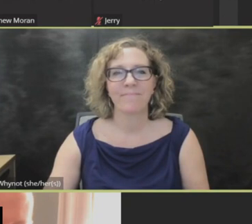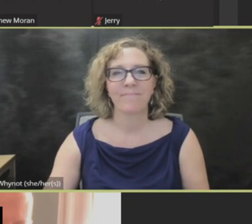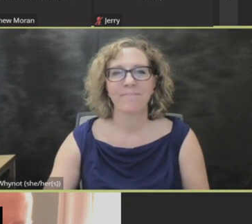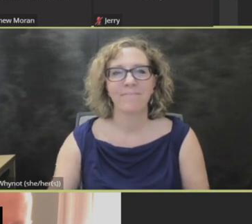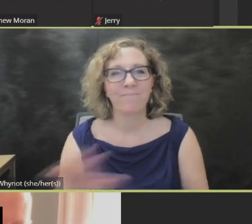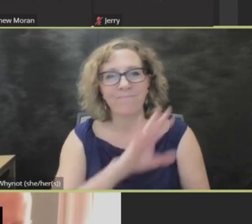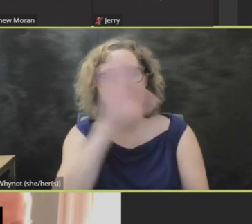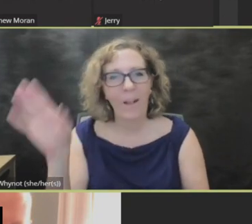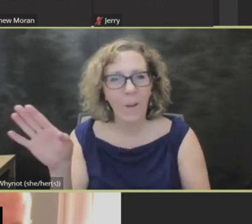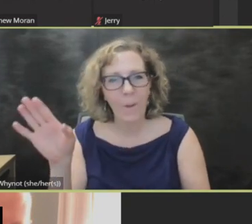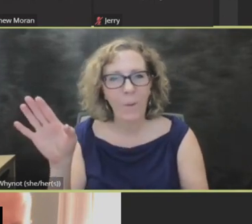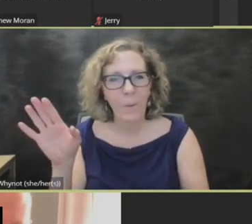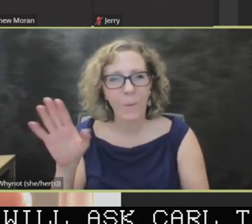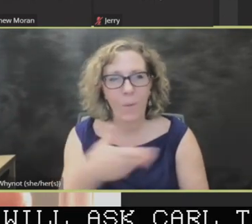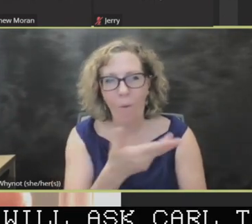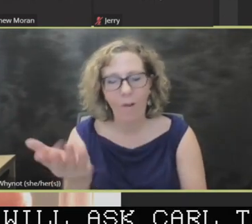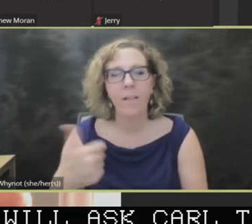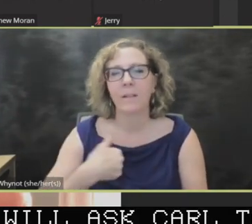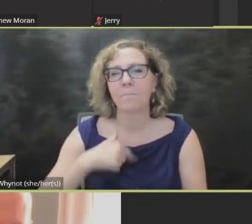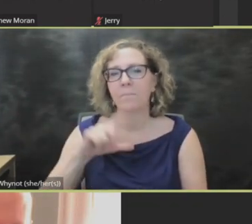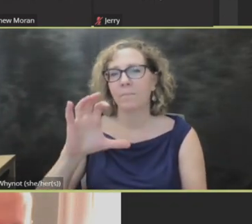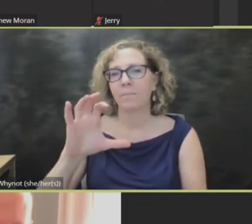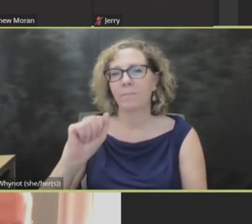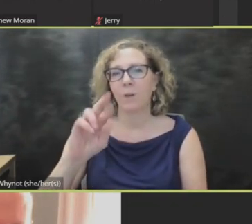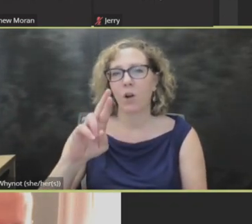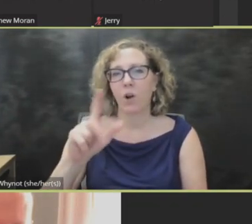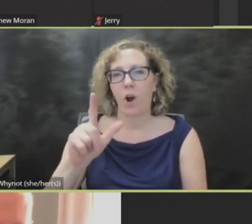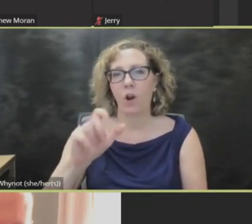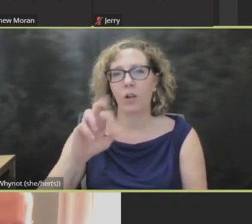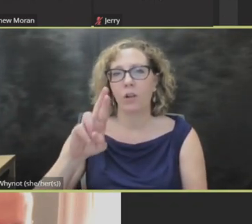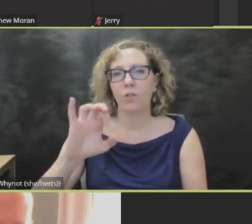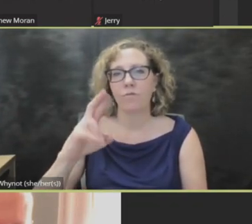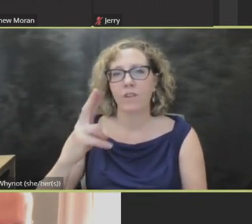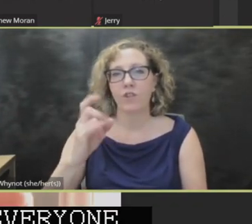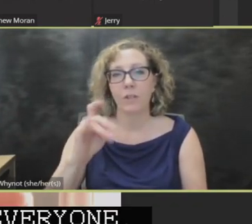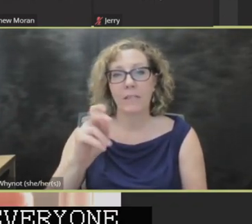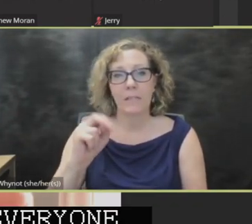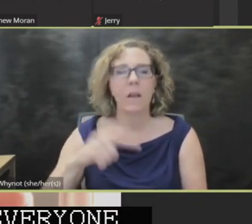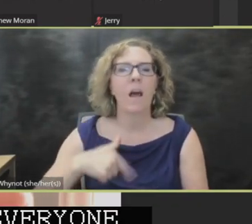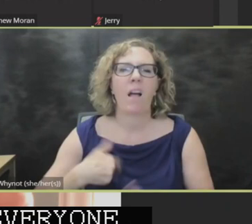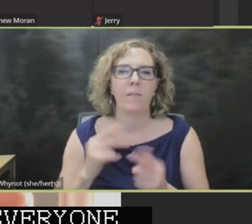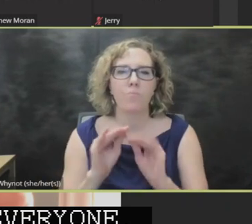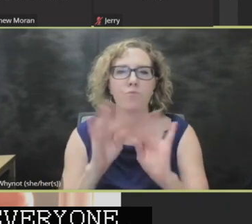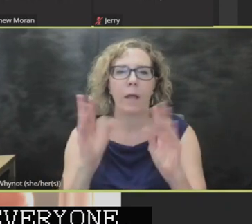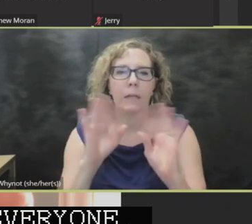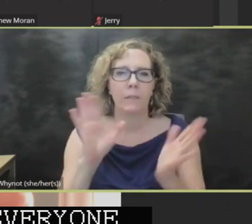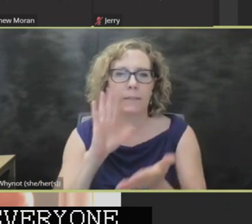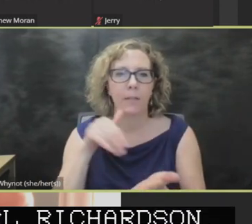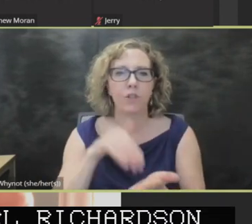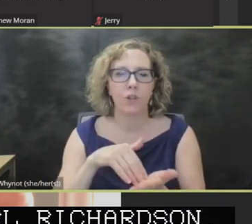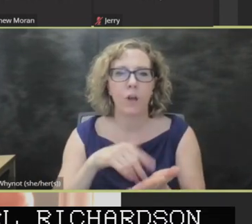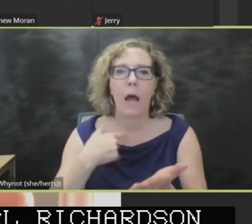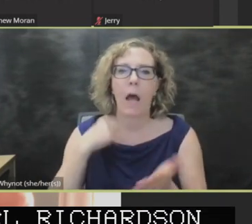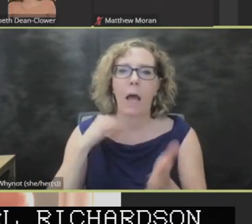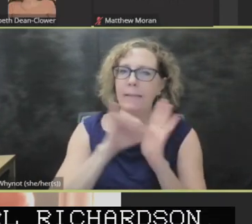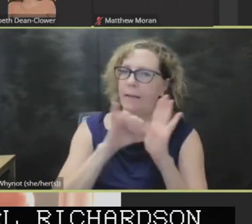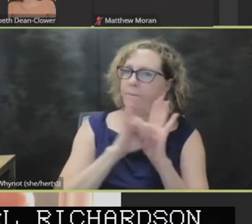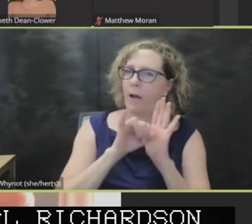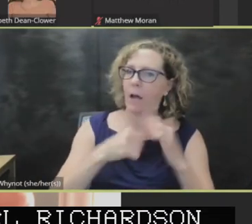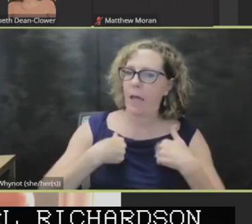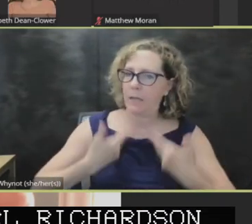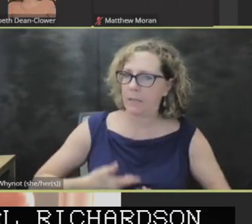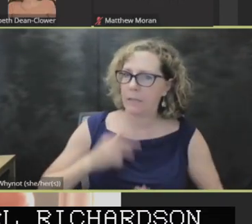Hello, everyone. This is Carl Richardson. I live in Brighton Center, and I identify as a deafblind